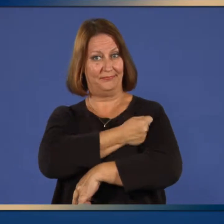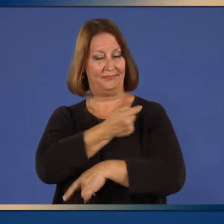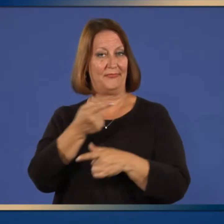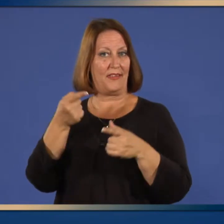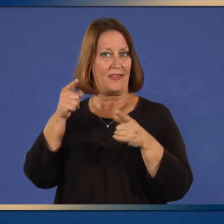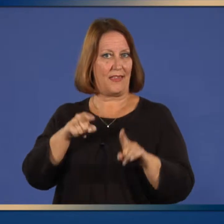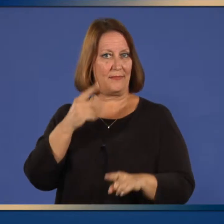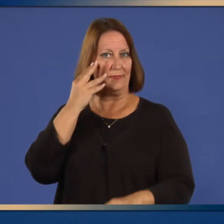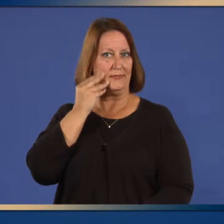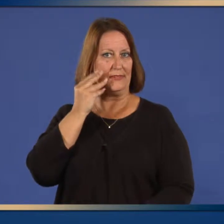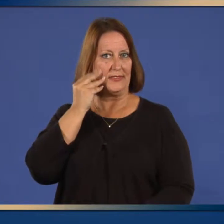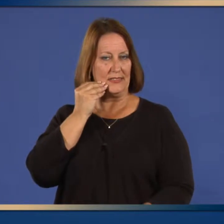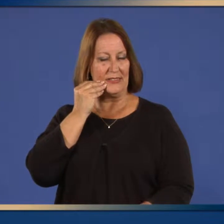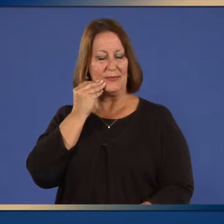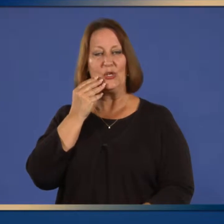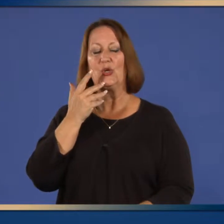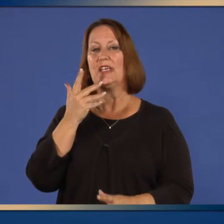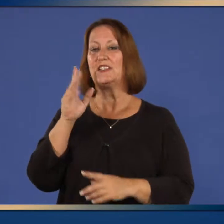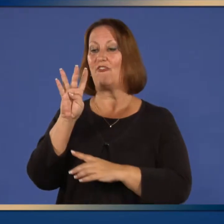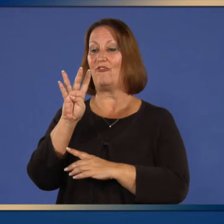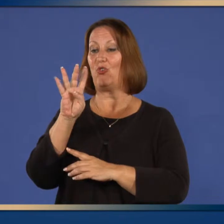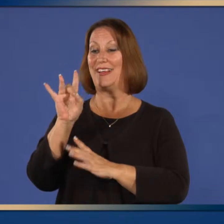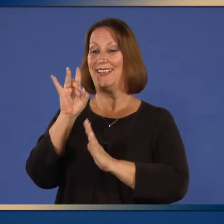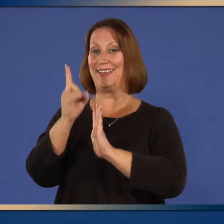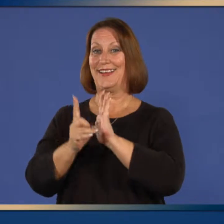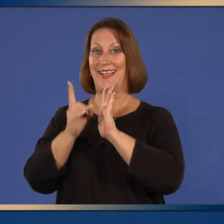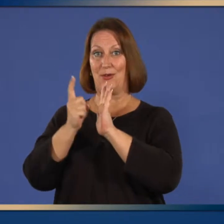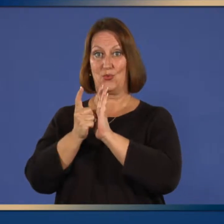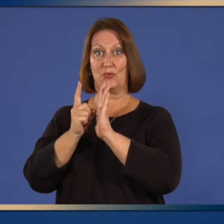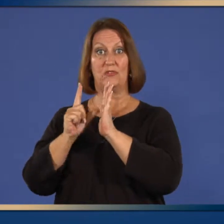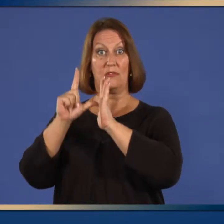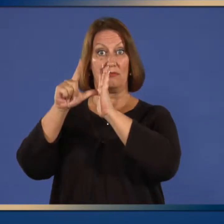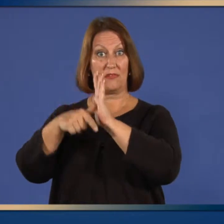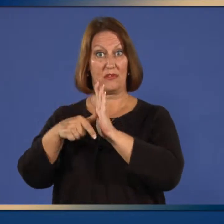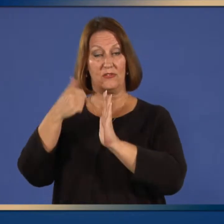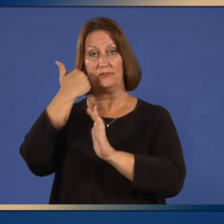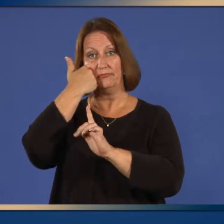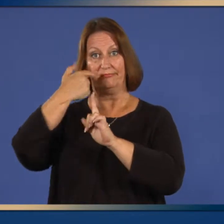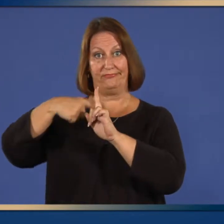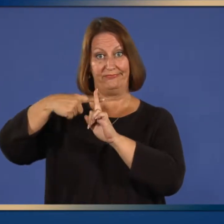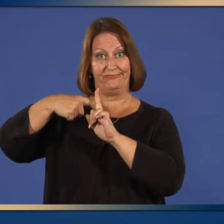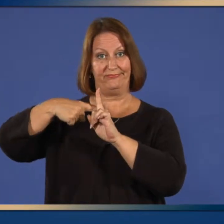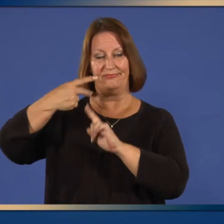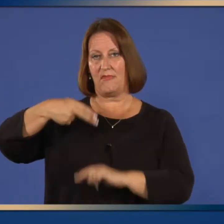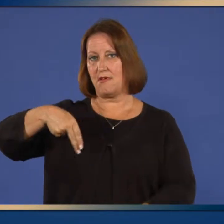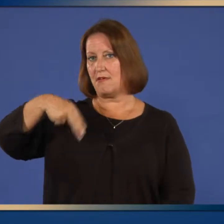D. Fever of 105 degrees Fahrenheit